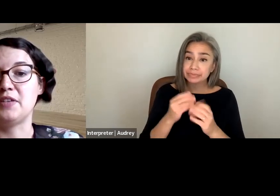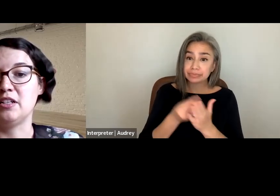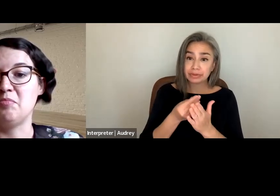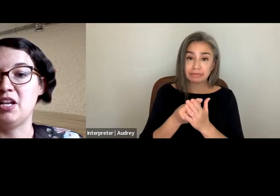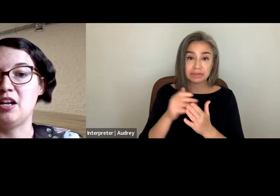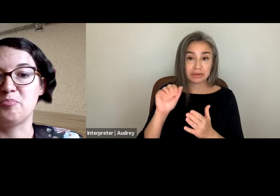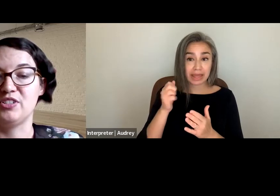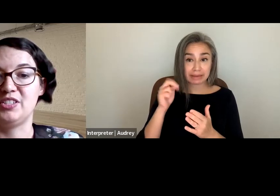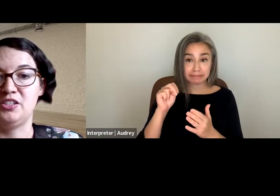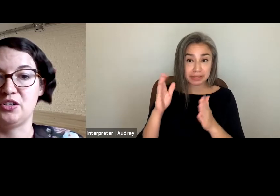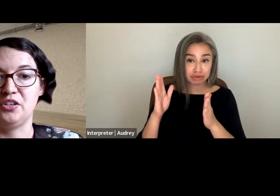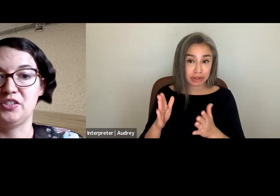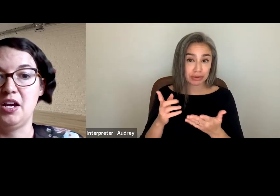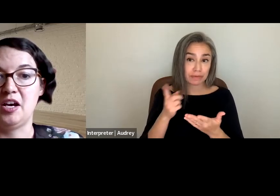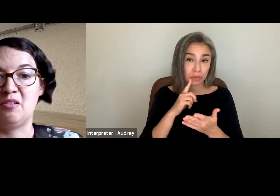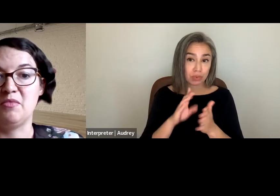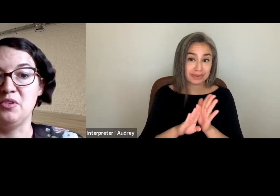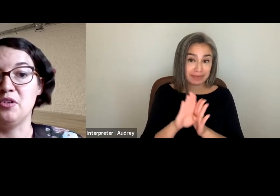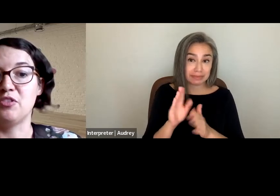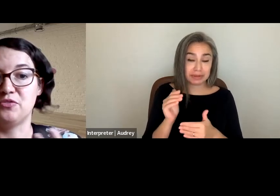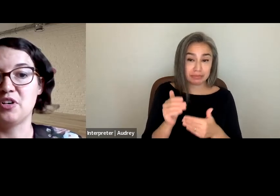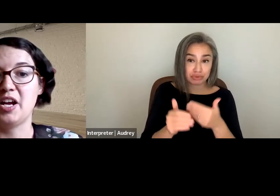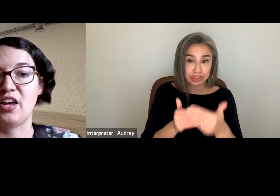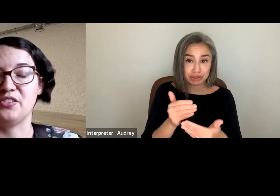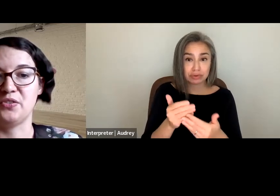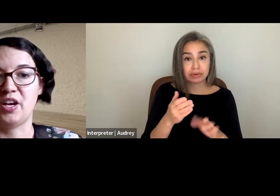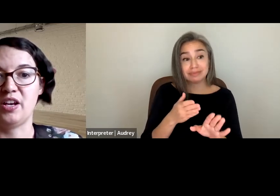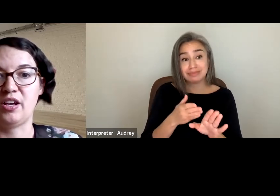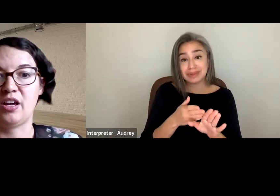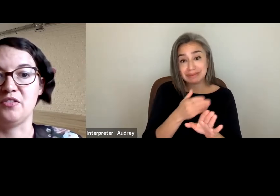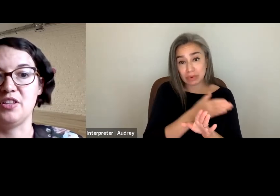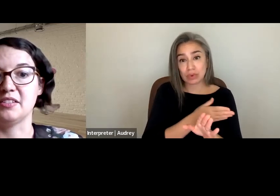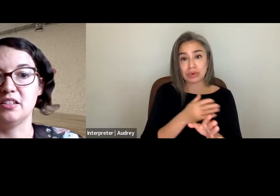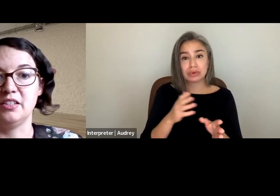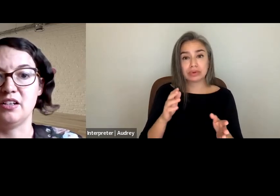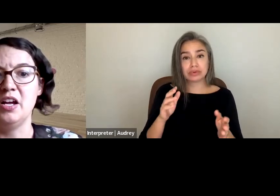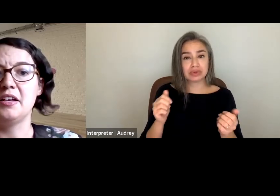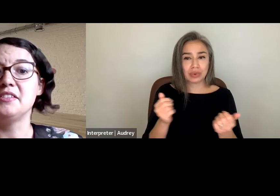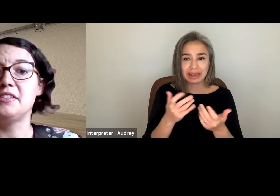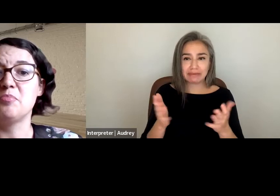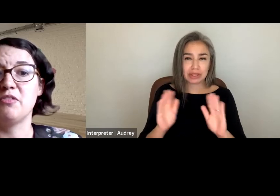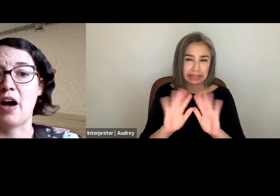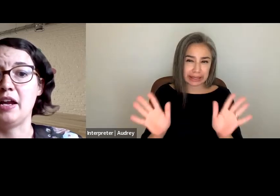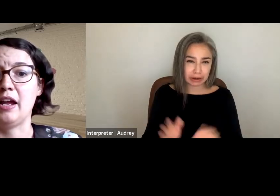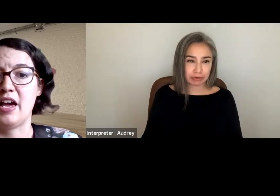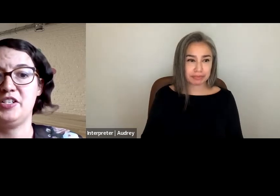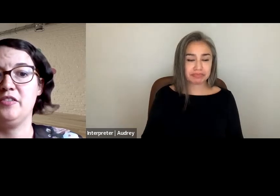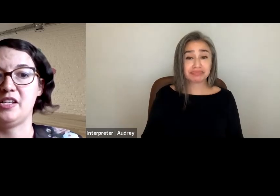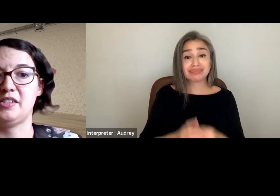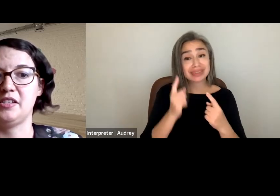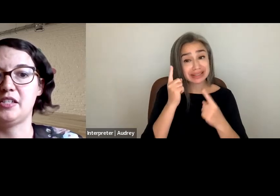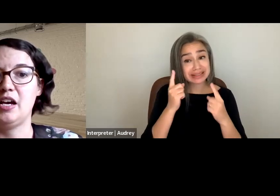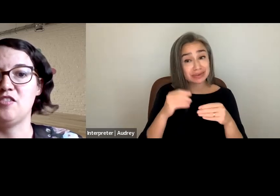the development of procedures beforehand, so that everything is clear. Consider providing